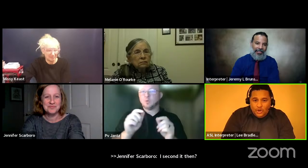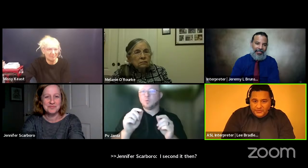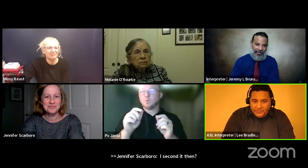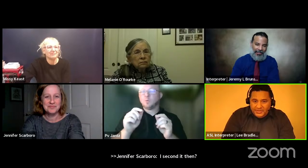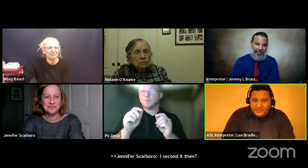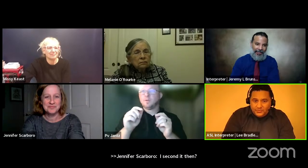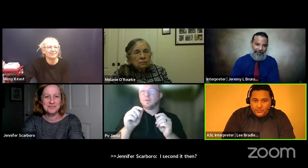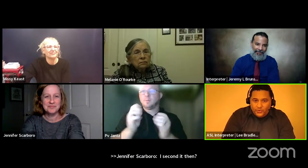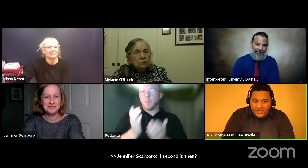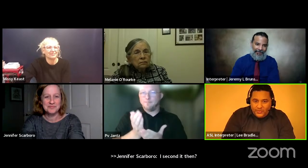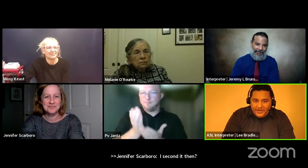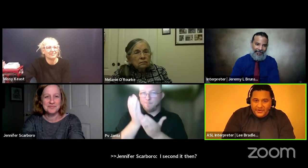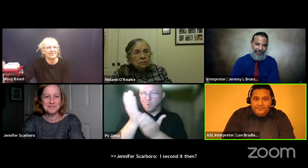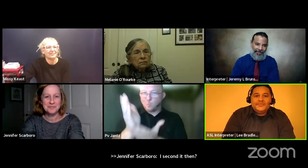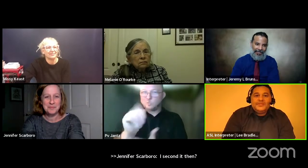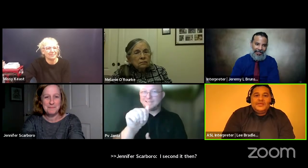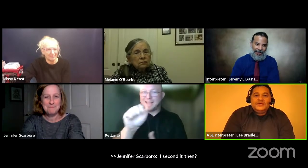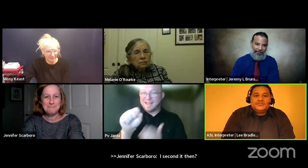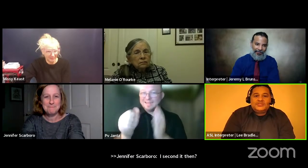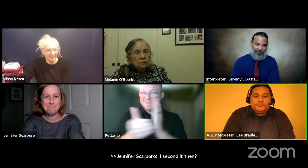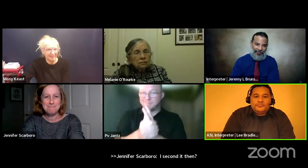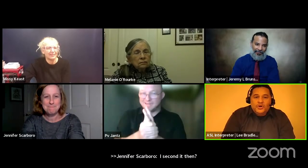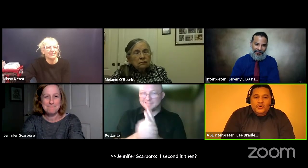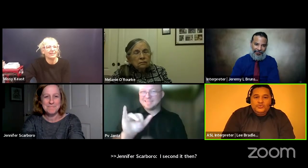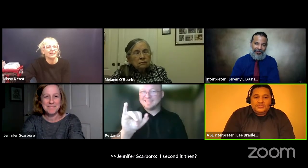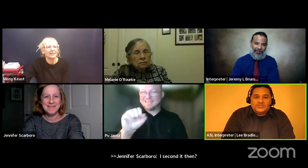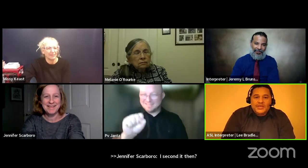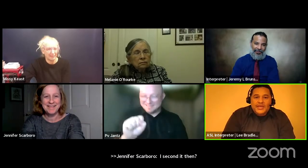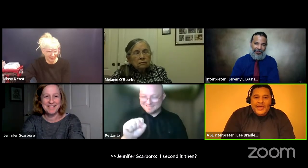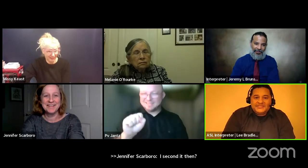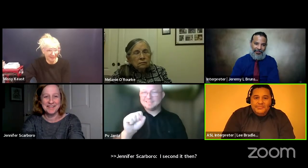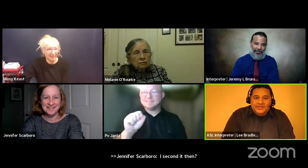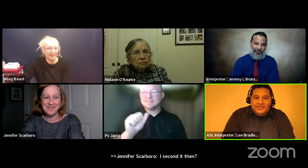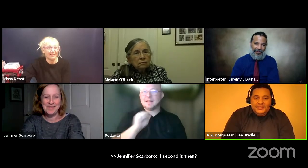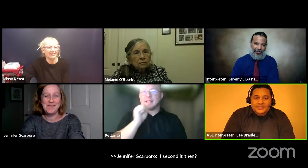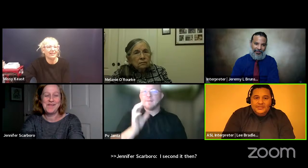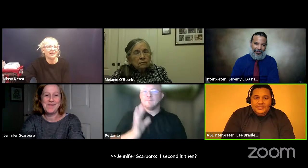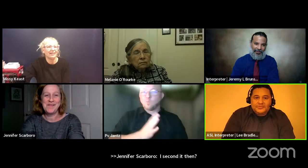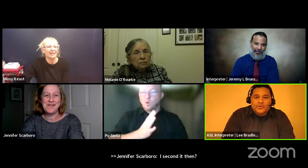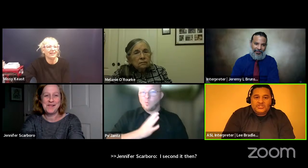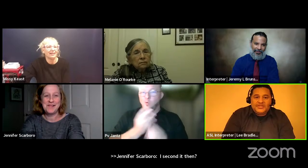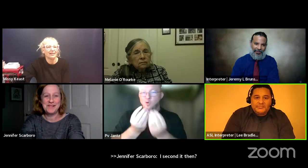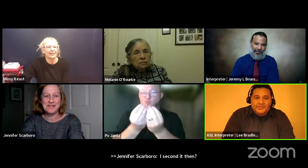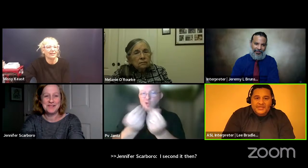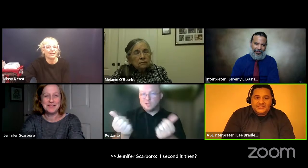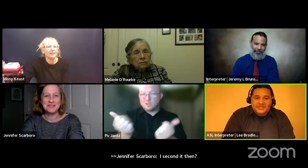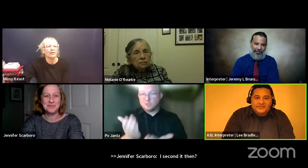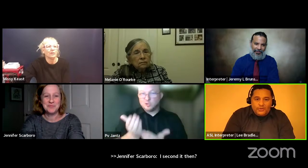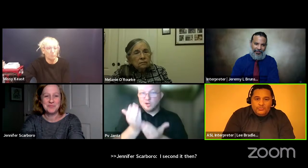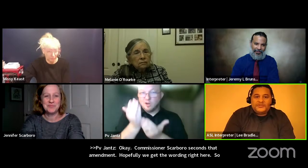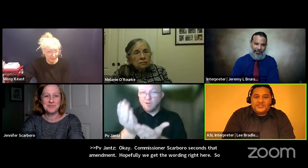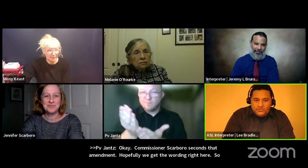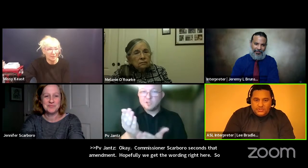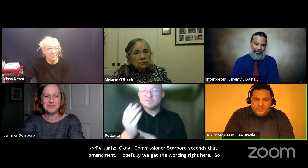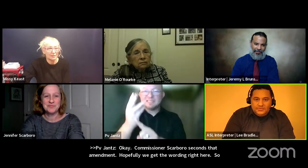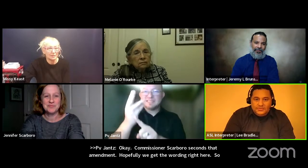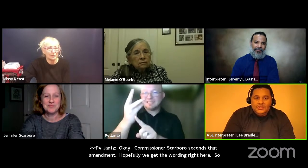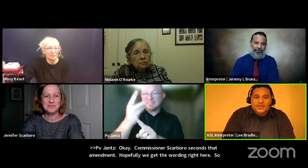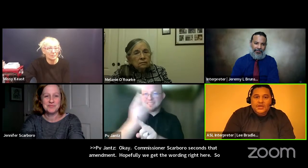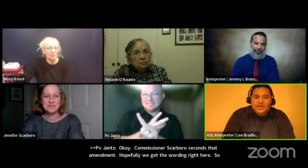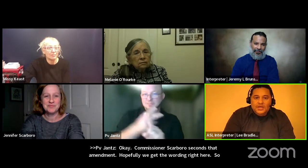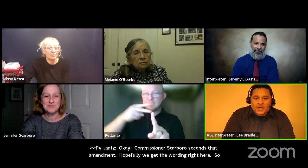amendment. Hopefully we get the wording right here. So propose as amended, the motion as amended is an informal